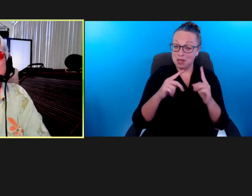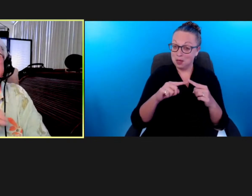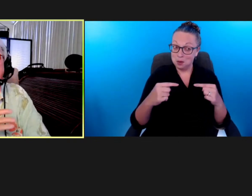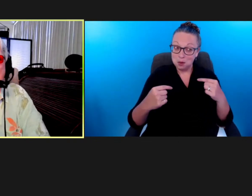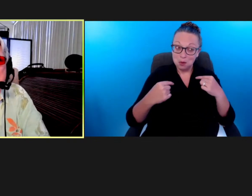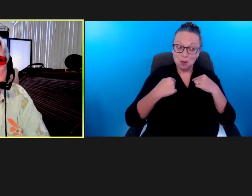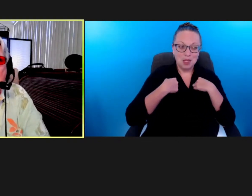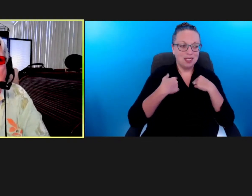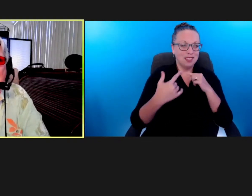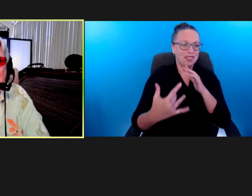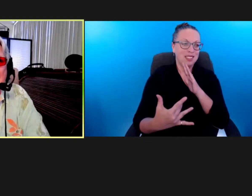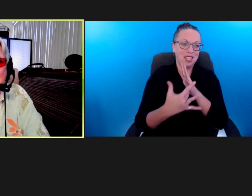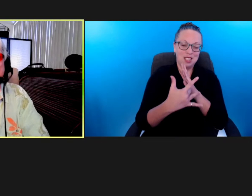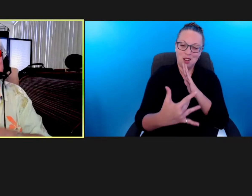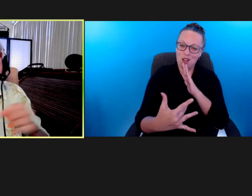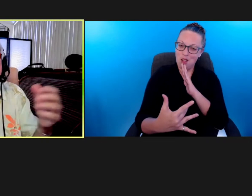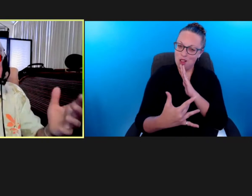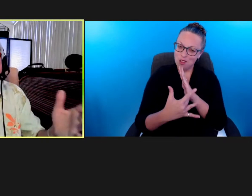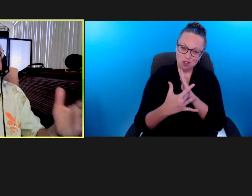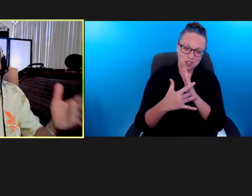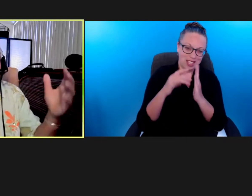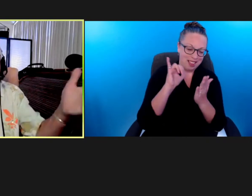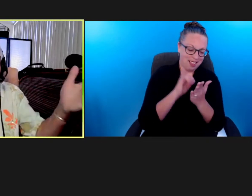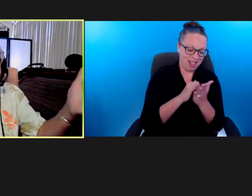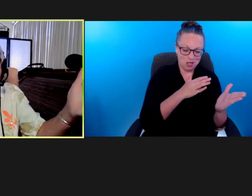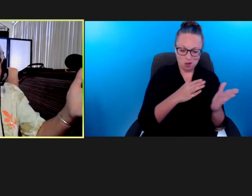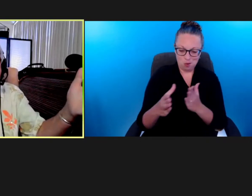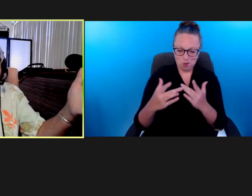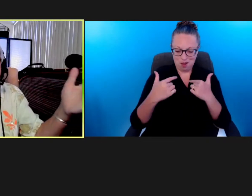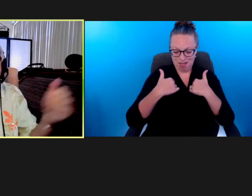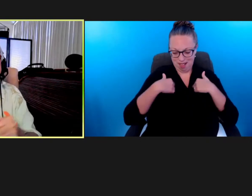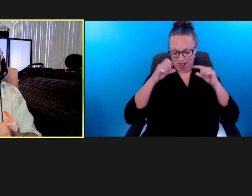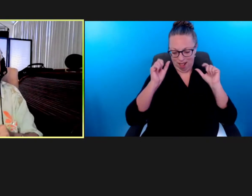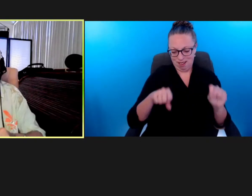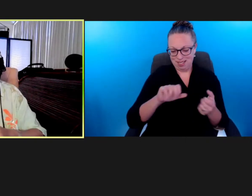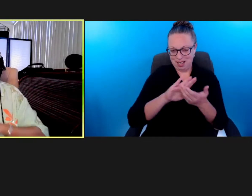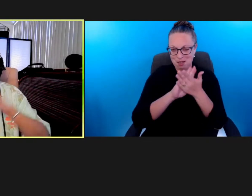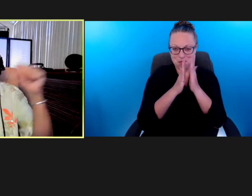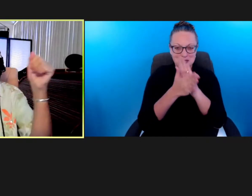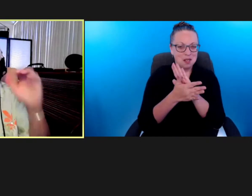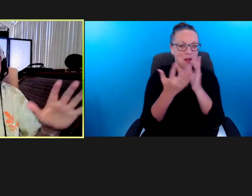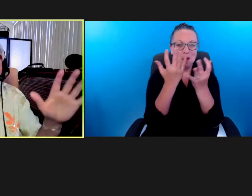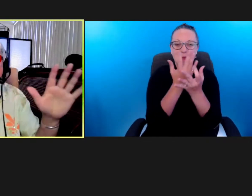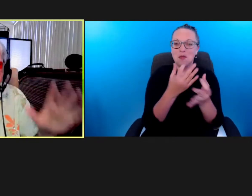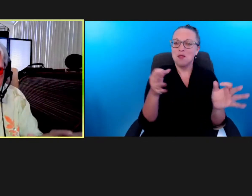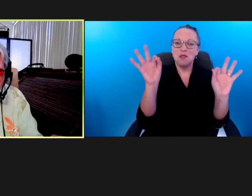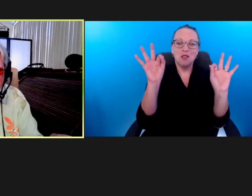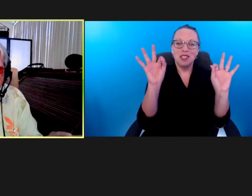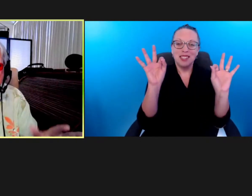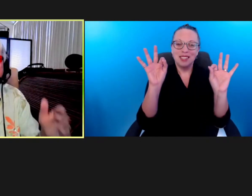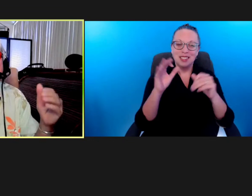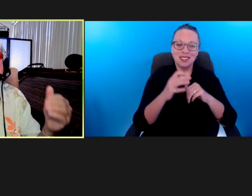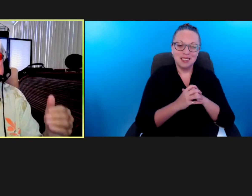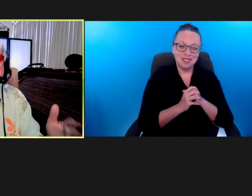it's my key to being free. Sweet, sweet,